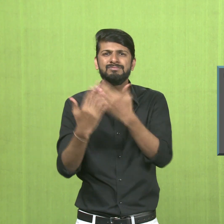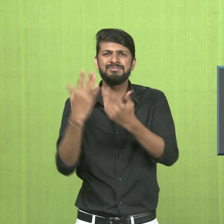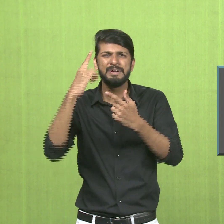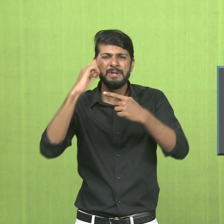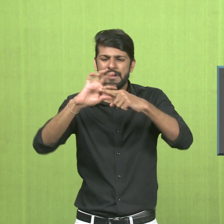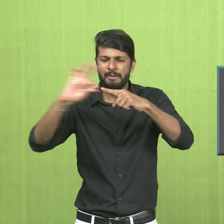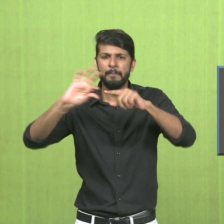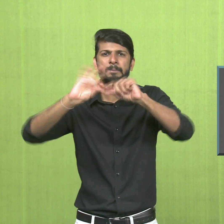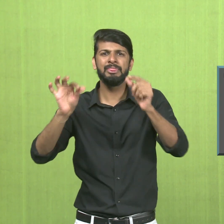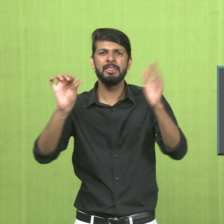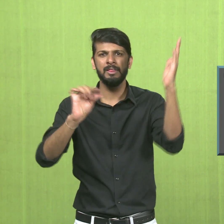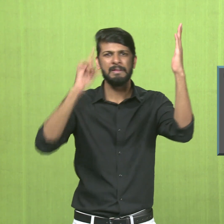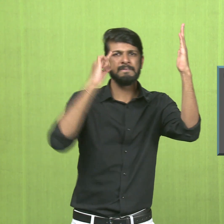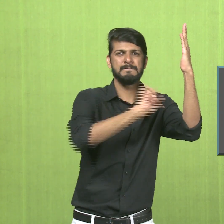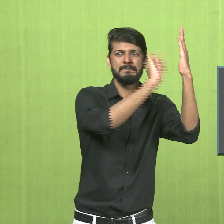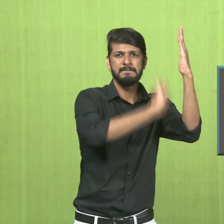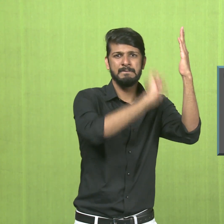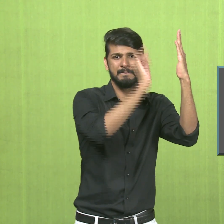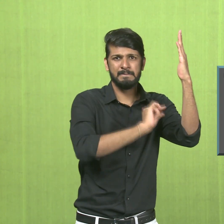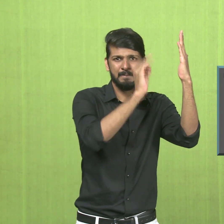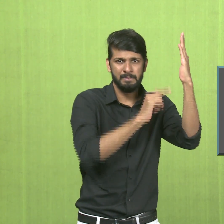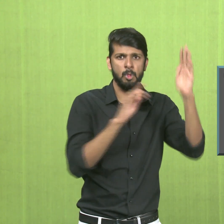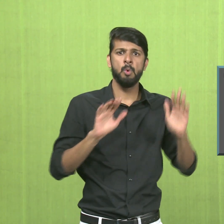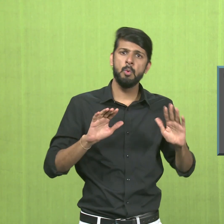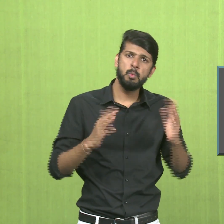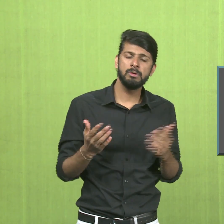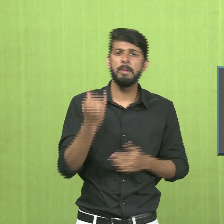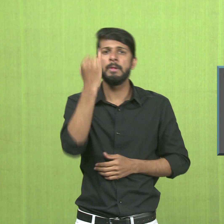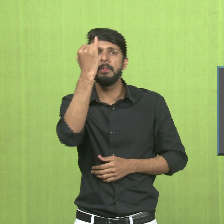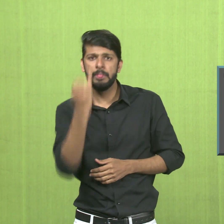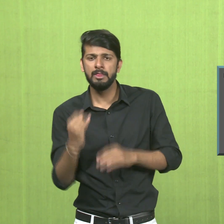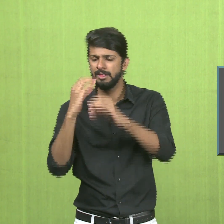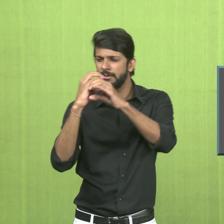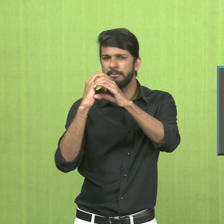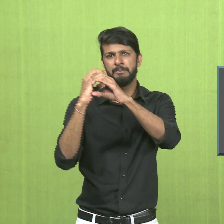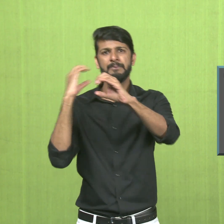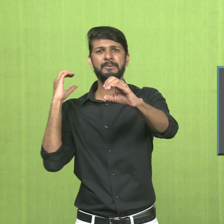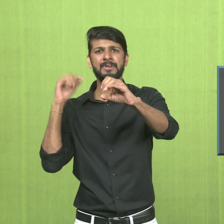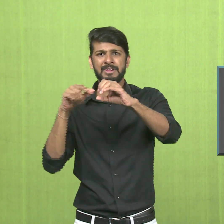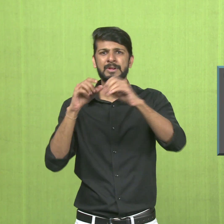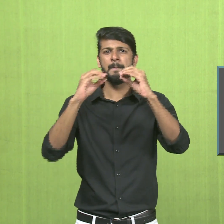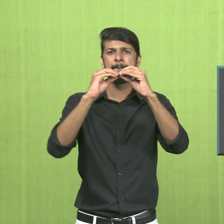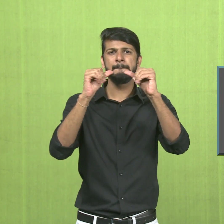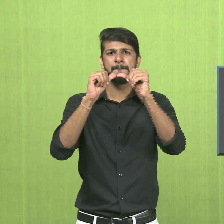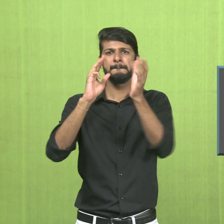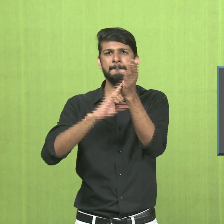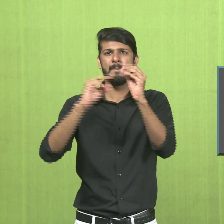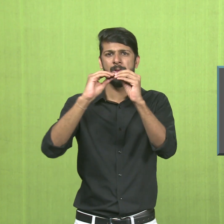figures are drawn using charcoal or a thin strip of bamboo which is dipped